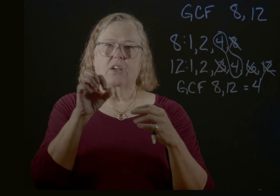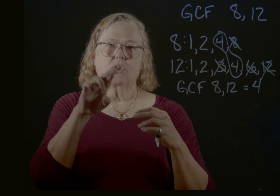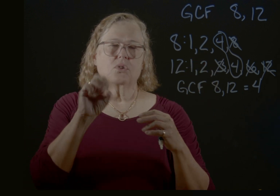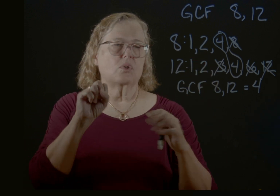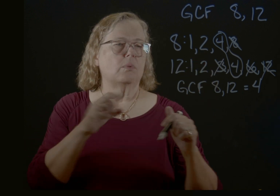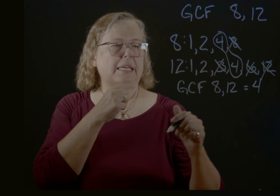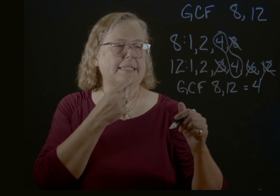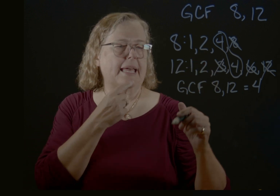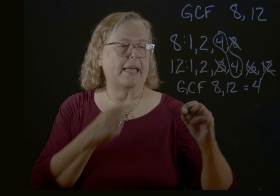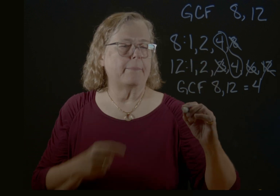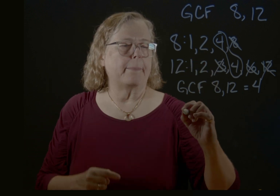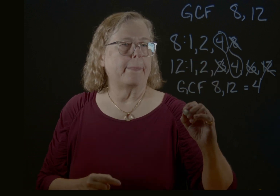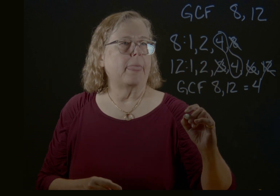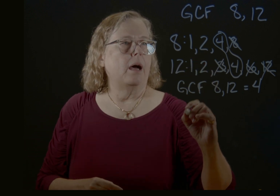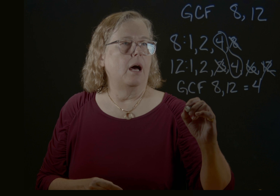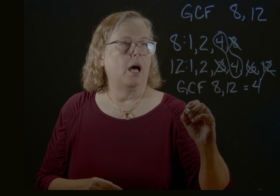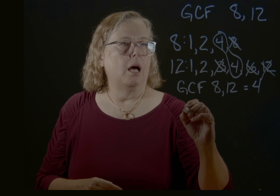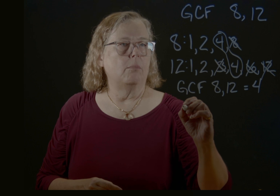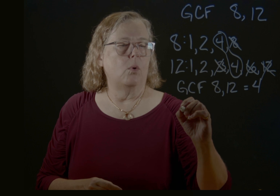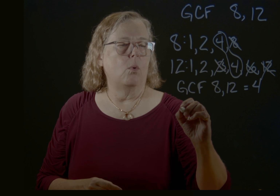when I'm figuring out the factors, I can say